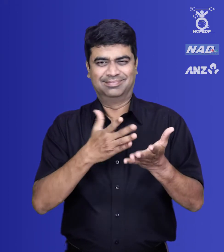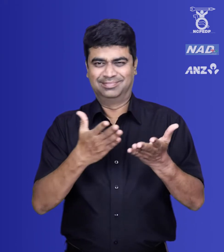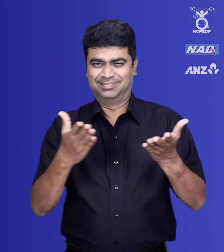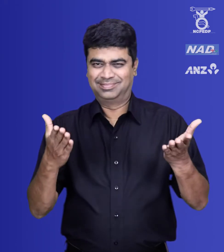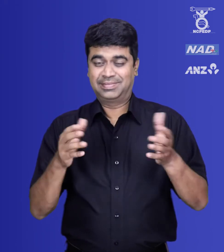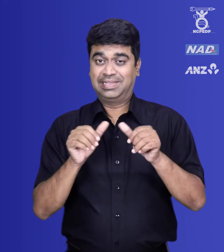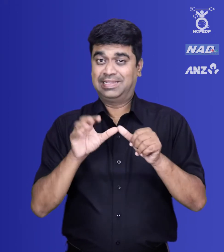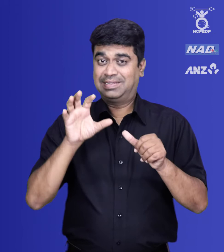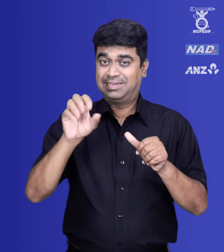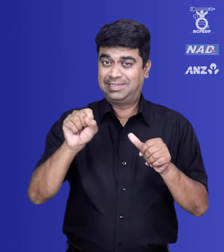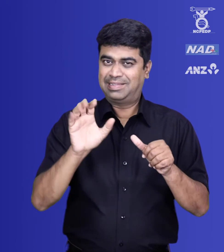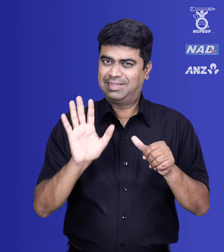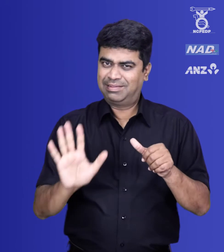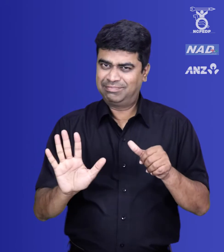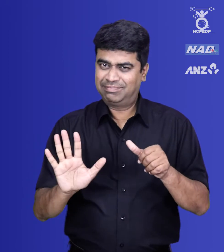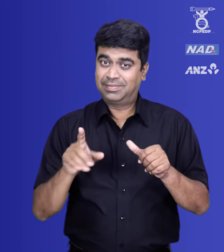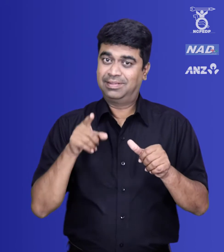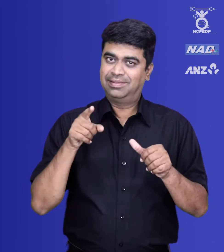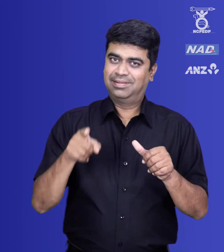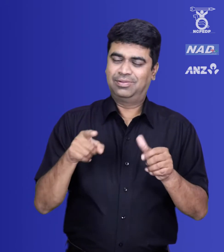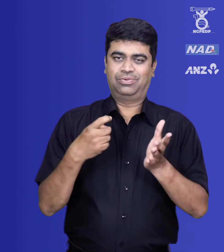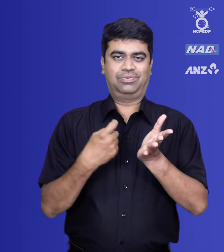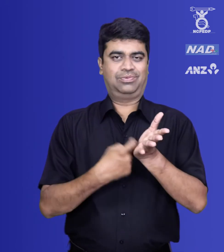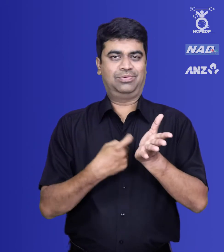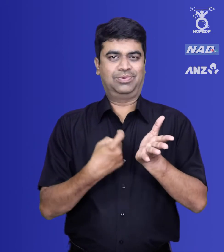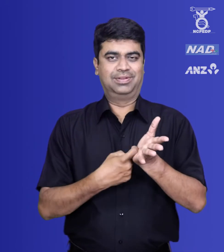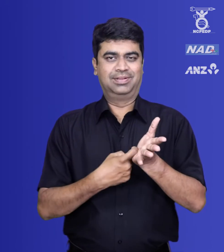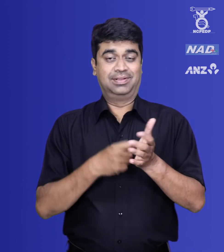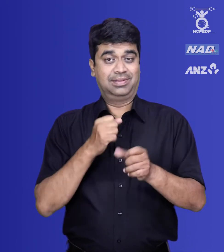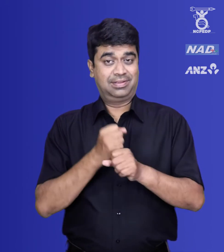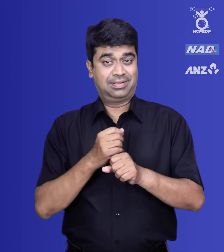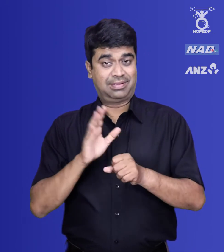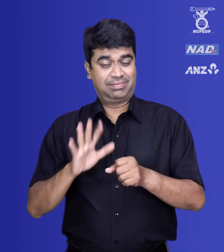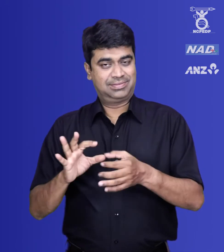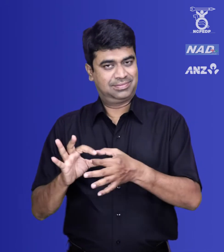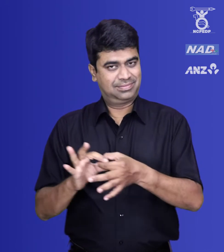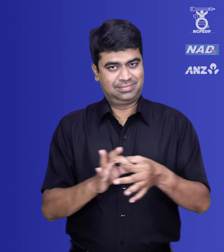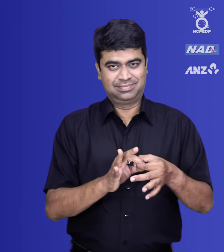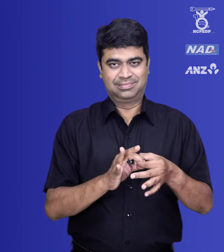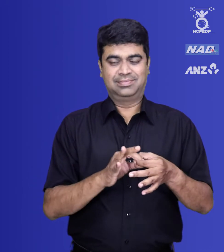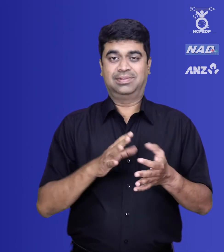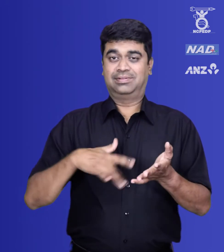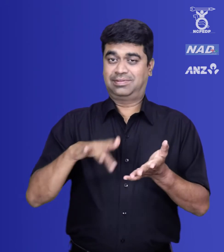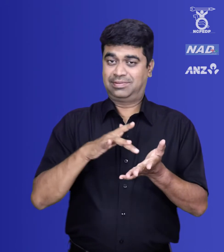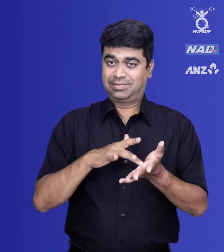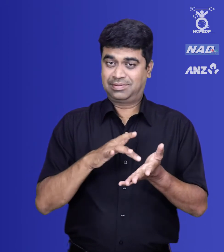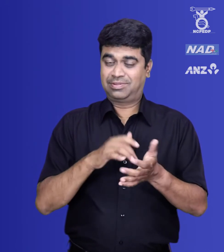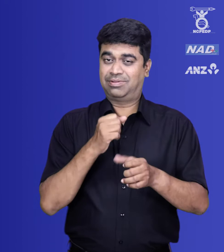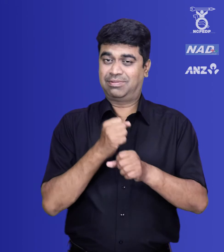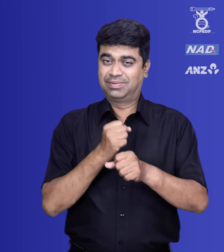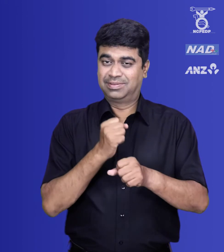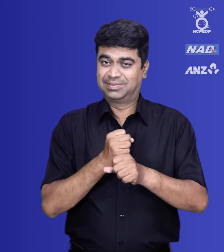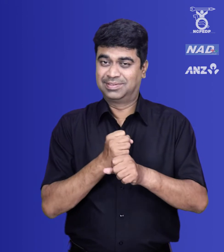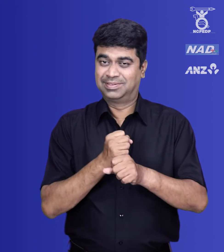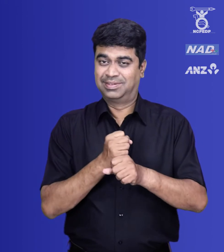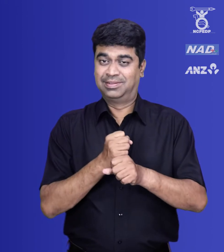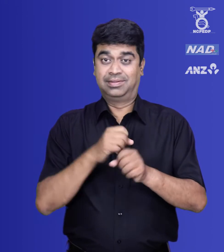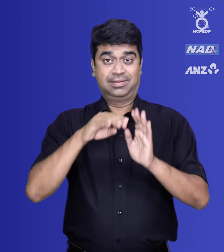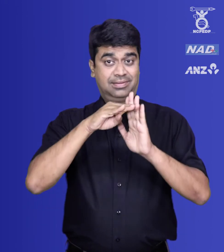accessibility formulated by the central government under Section 40 within a period of 2 years from the date of notification of